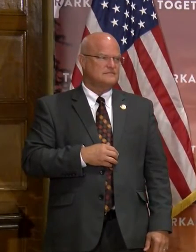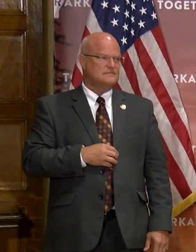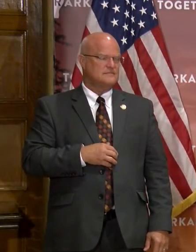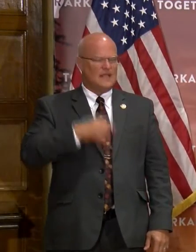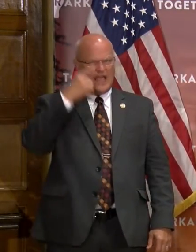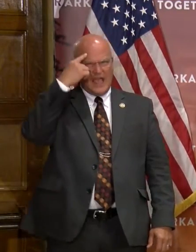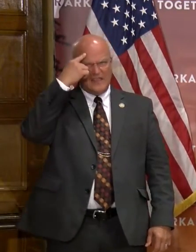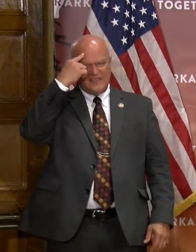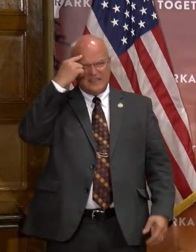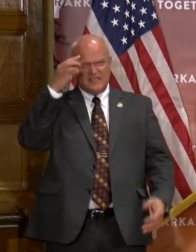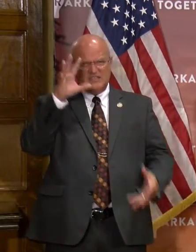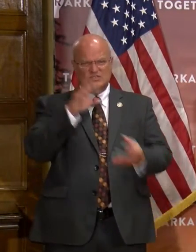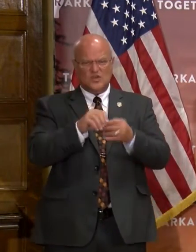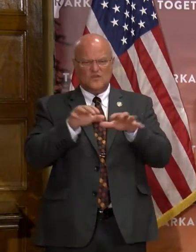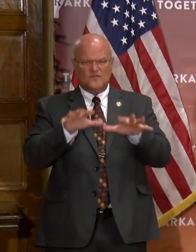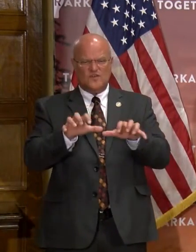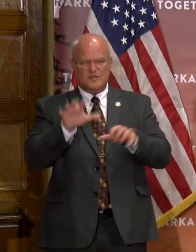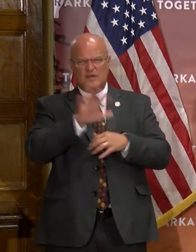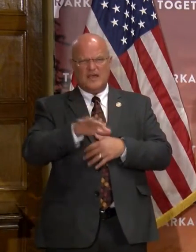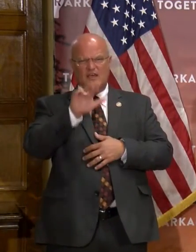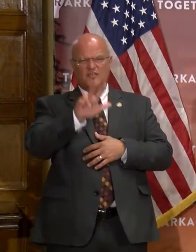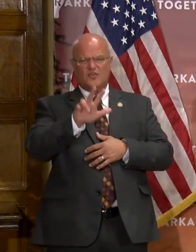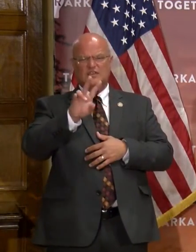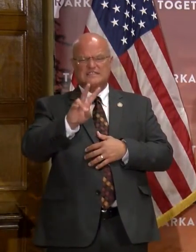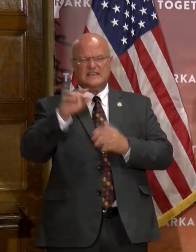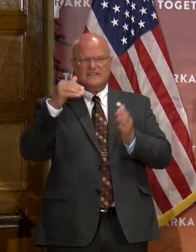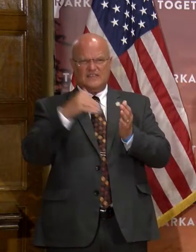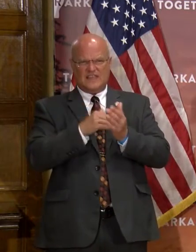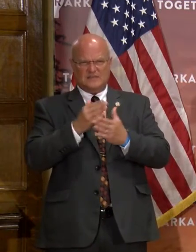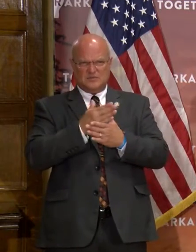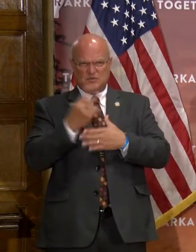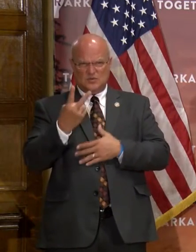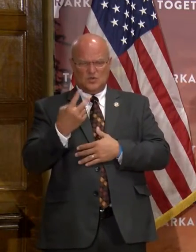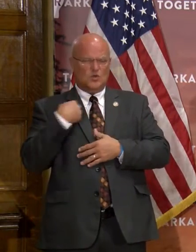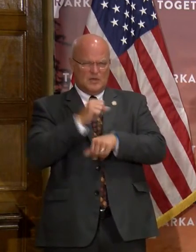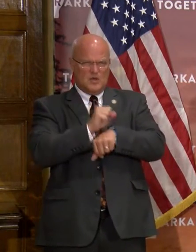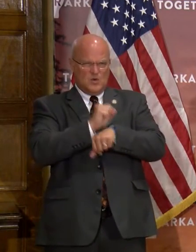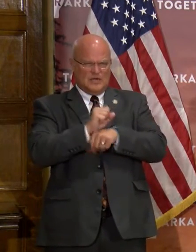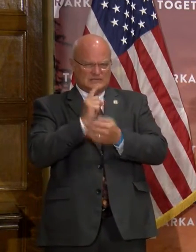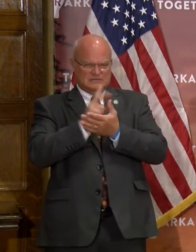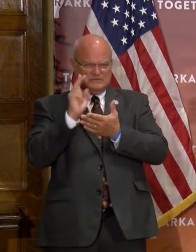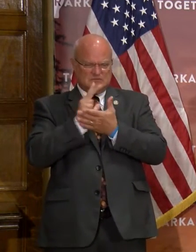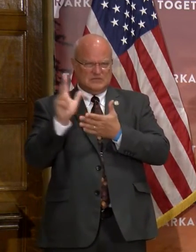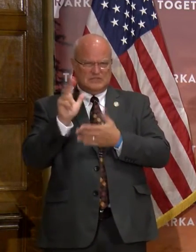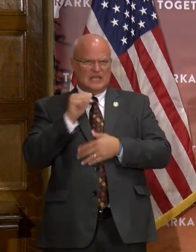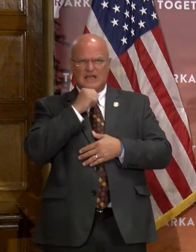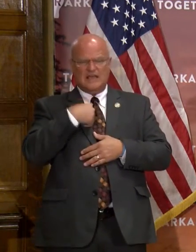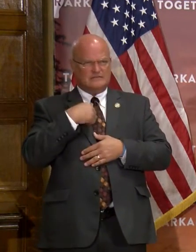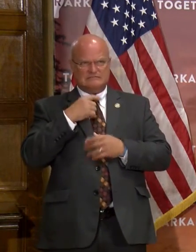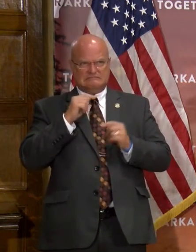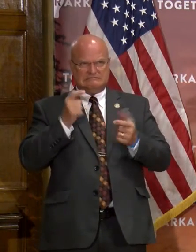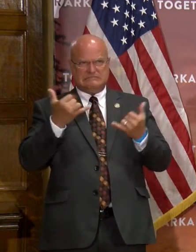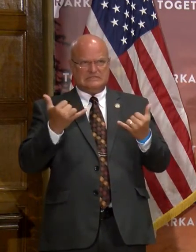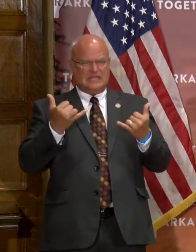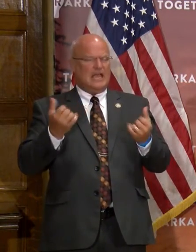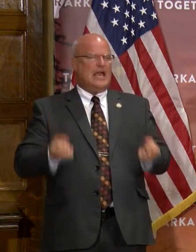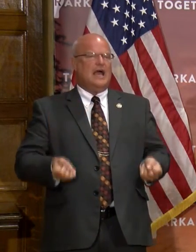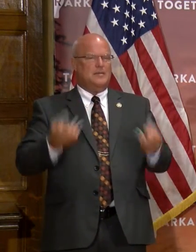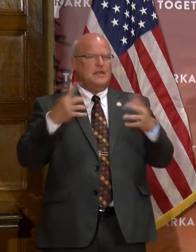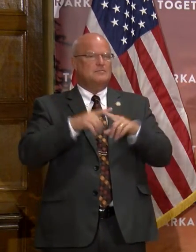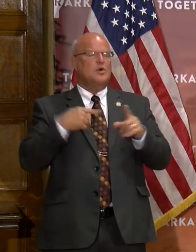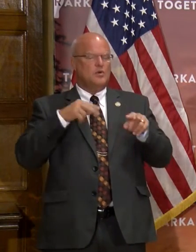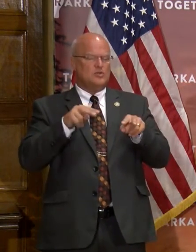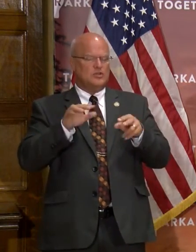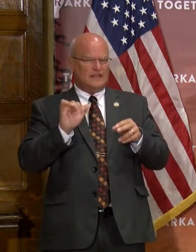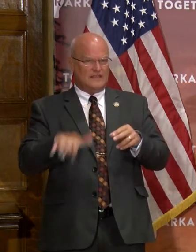I think on the total frozen is about 37,000 between the two. We've been working the last couple of weeks. I don't have off the top of my head right now how many, but we